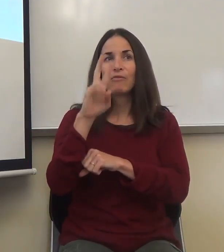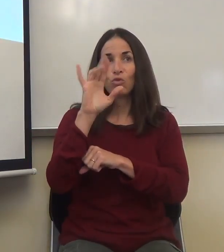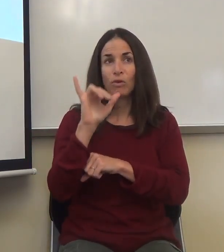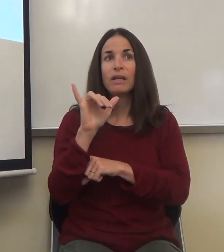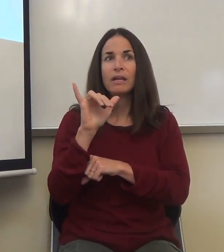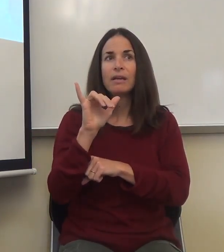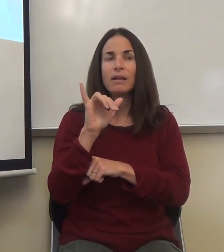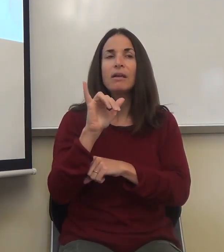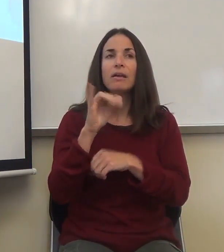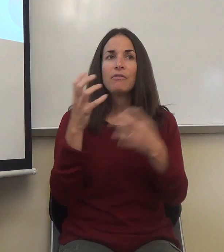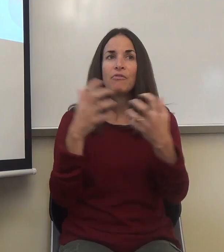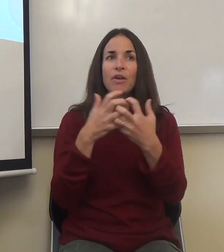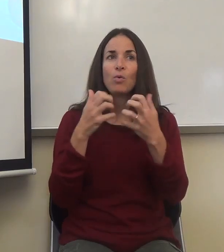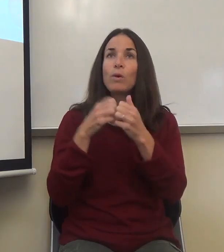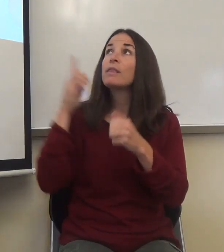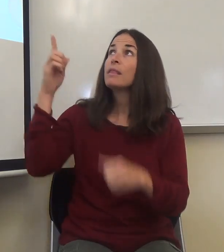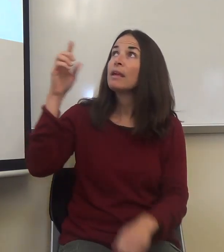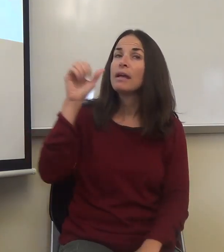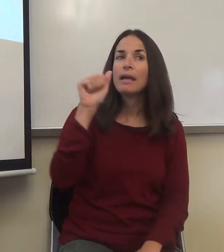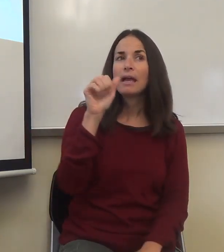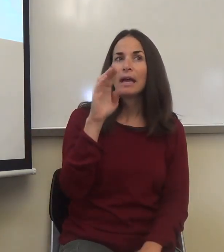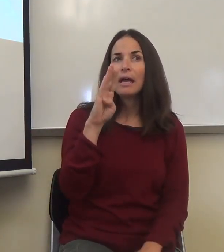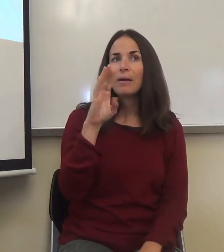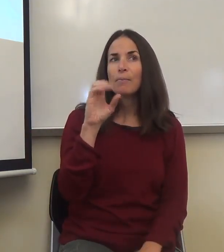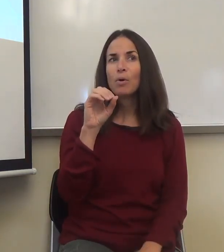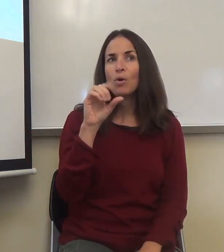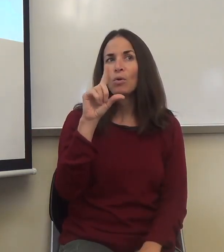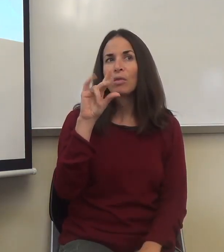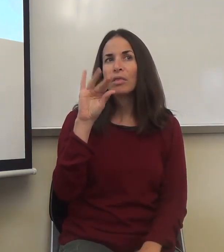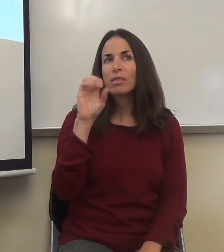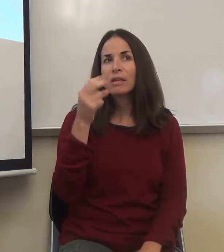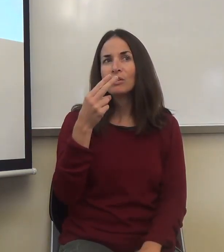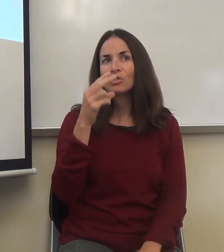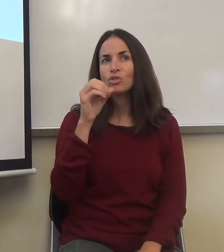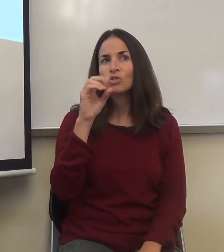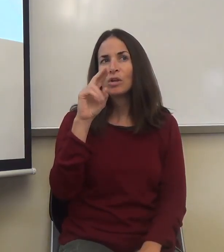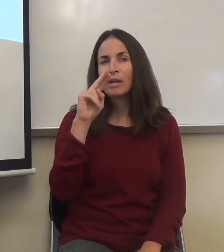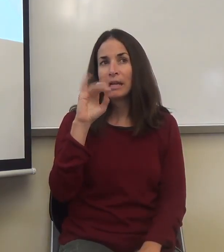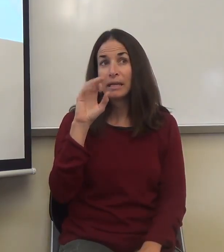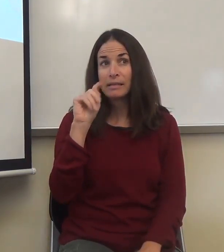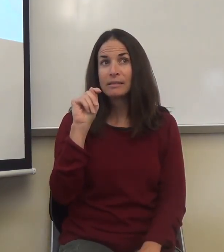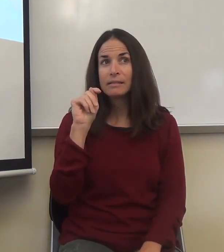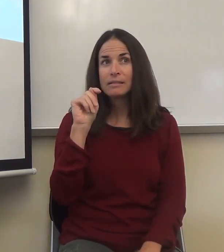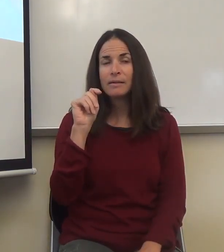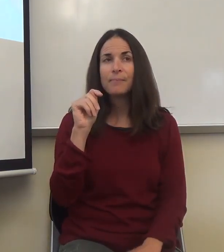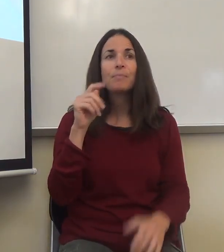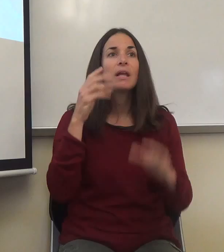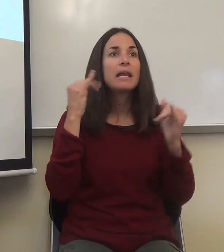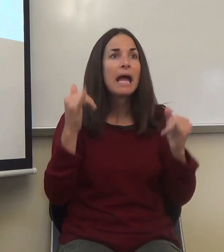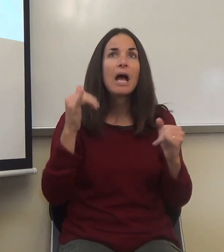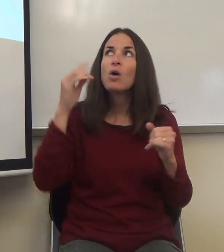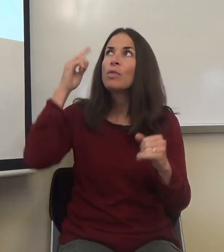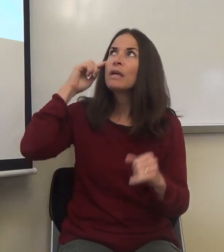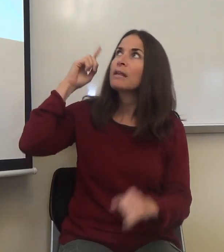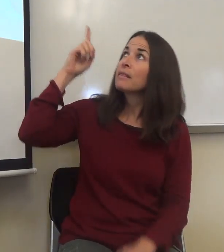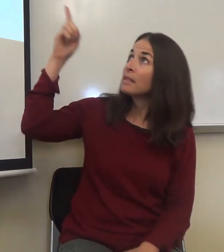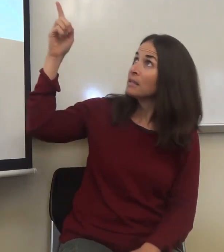something, but it has come to mean, it has come to have the specific meaning of what?